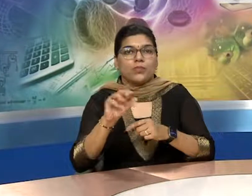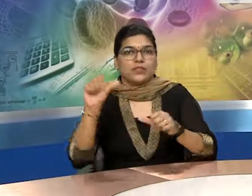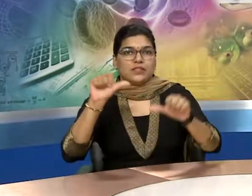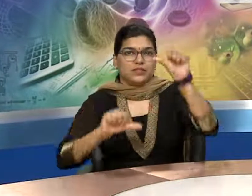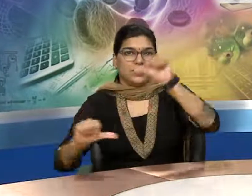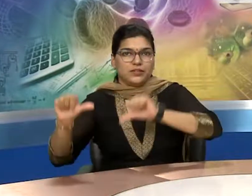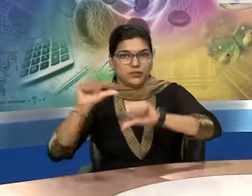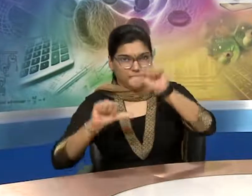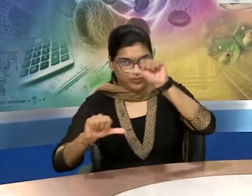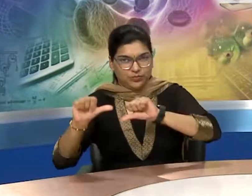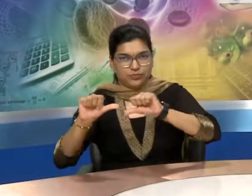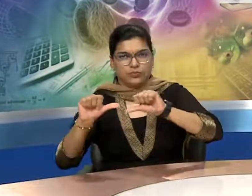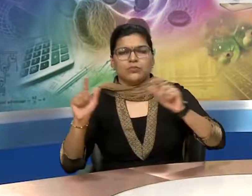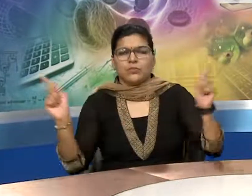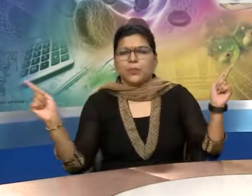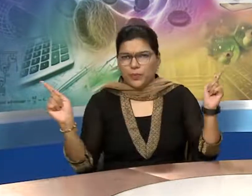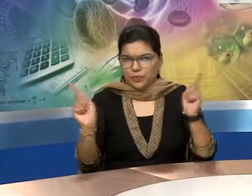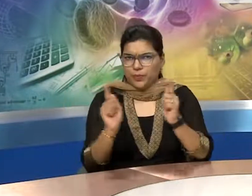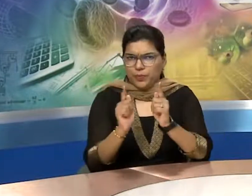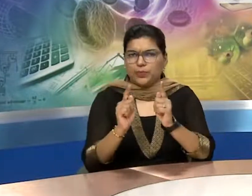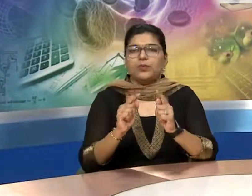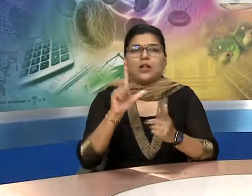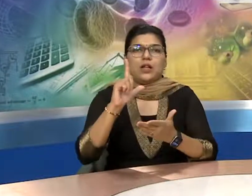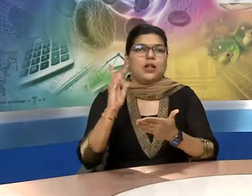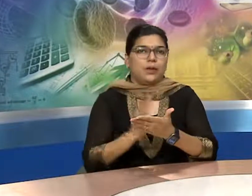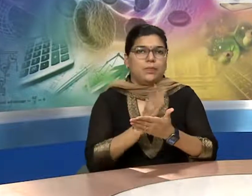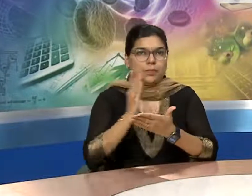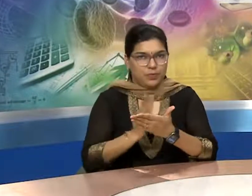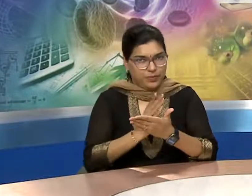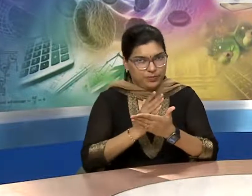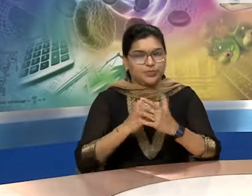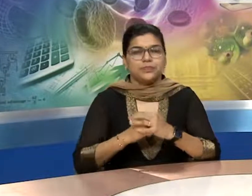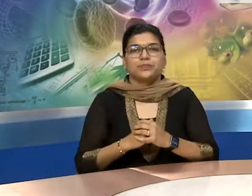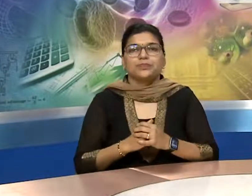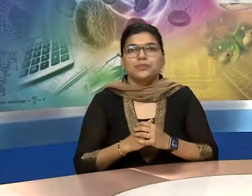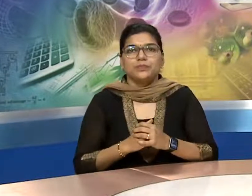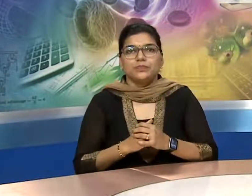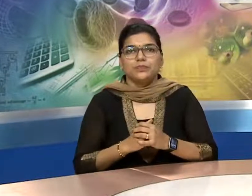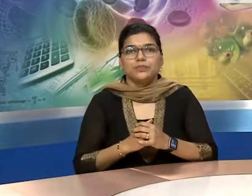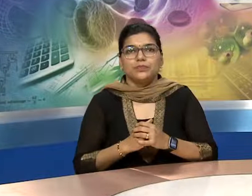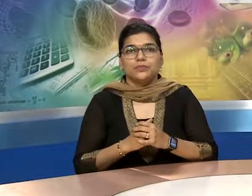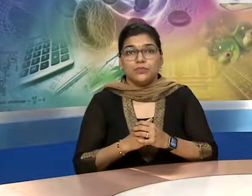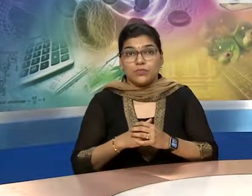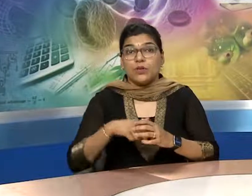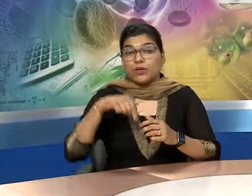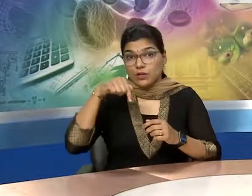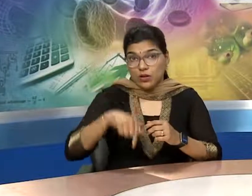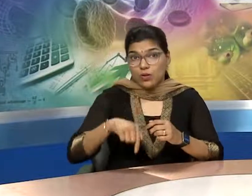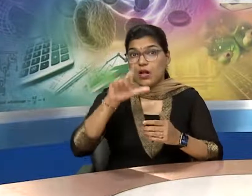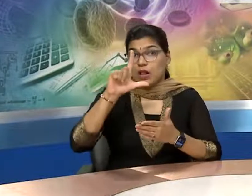doing this subject, and the subject name is Library and Information